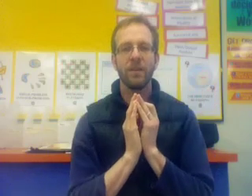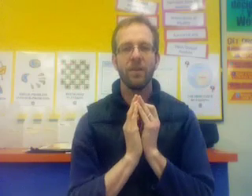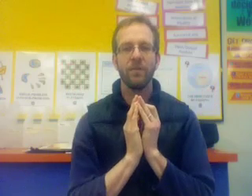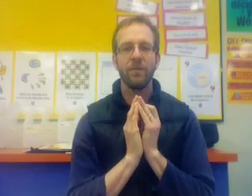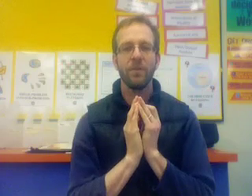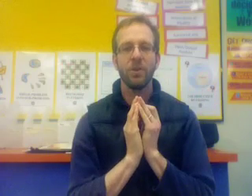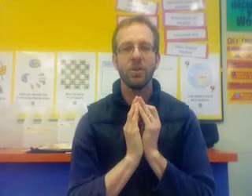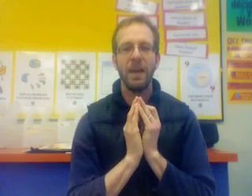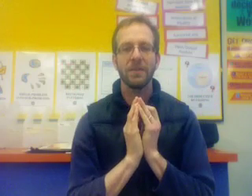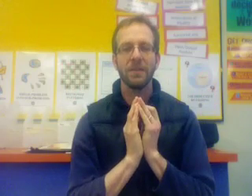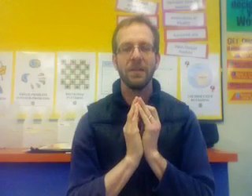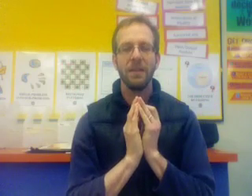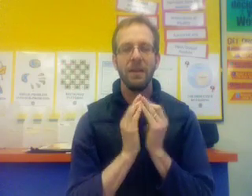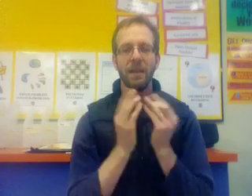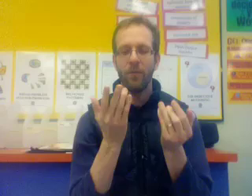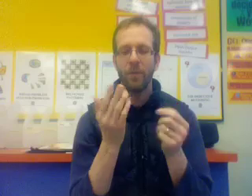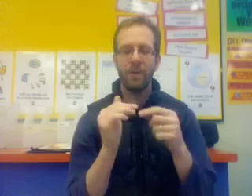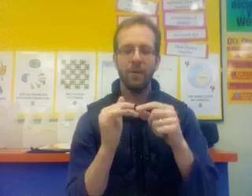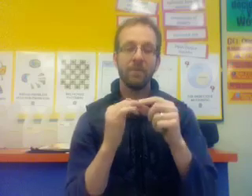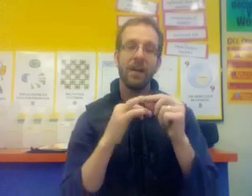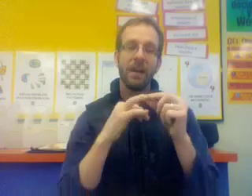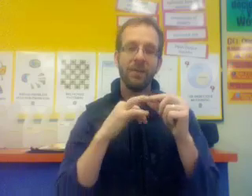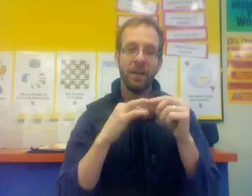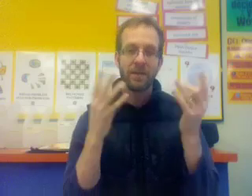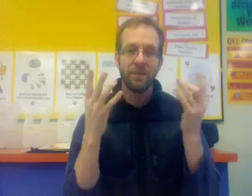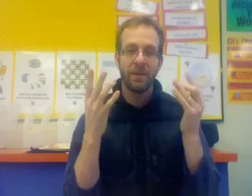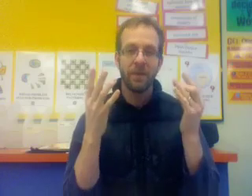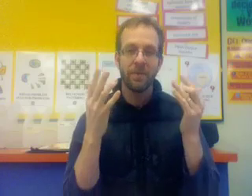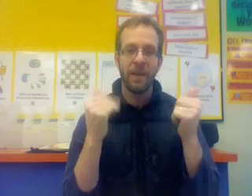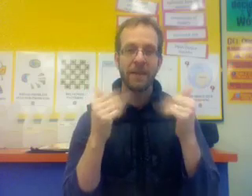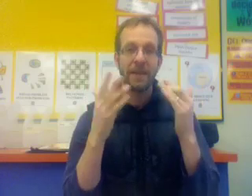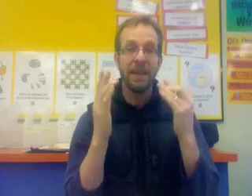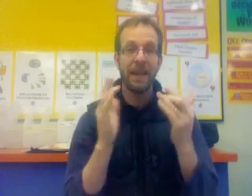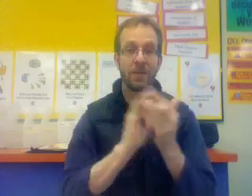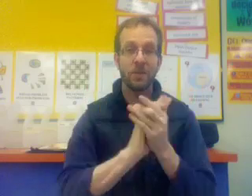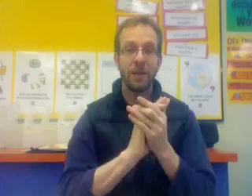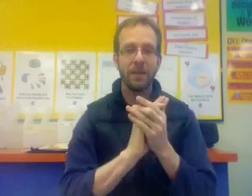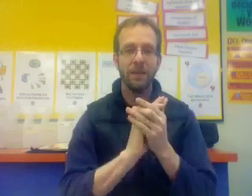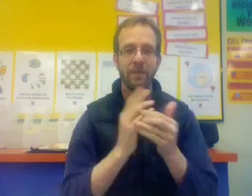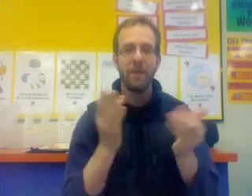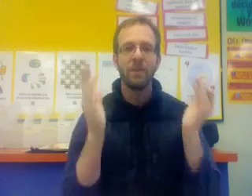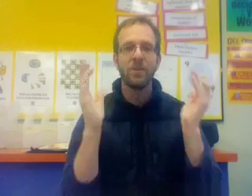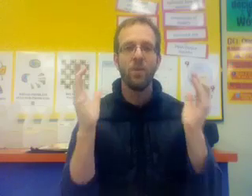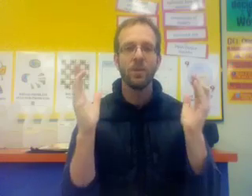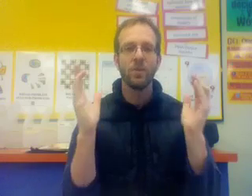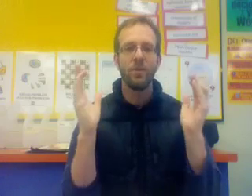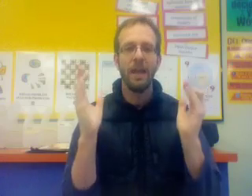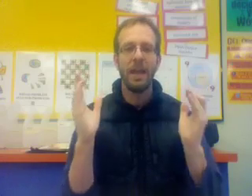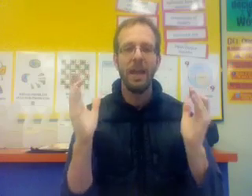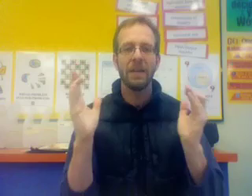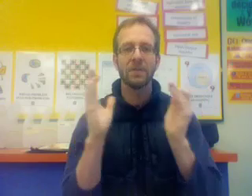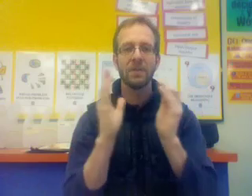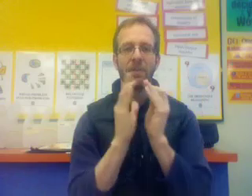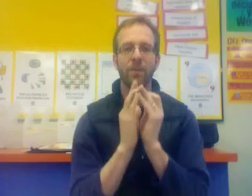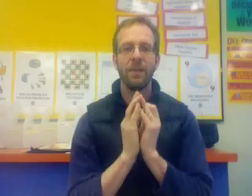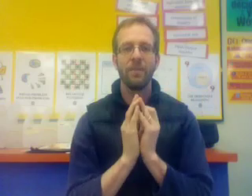of your chest. Now if you remember, I've got a disability with my hands and I can't straighten them. But you want two flat hands, bring them to